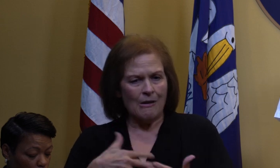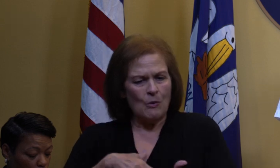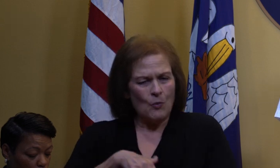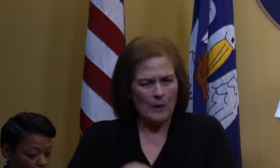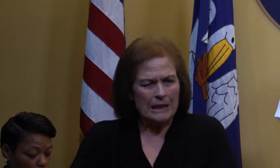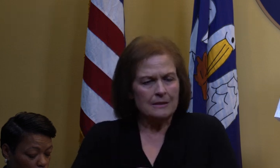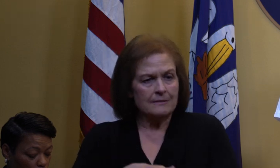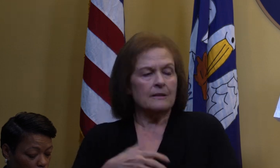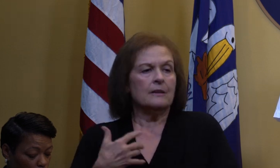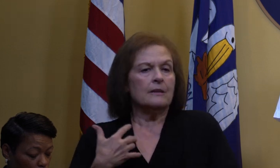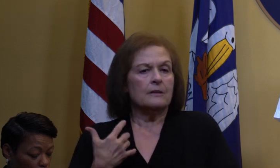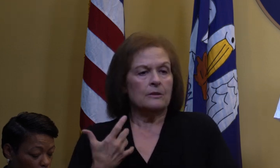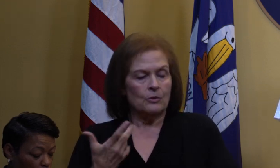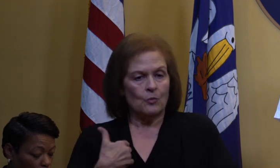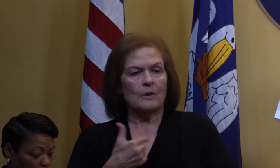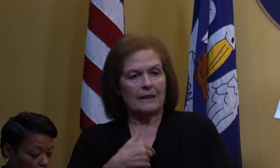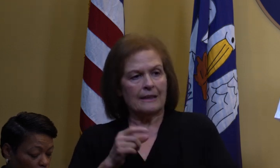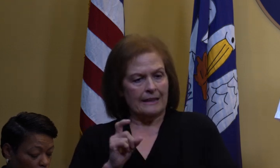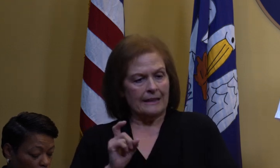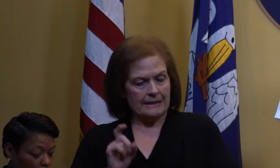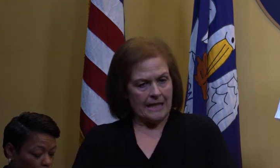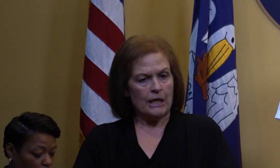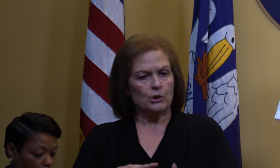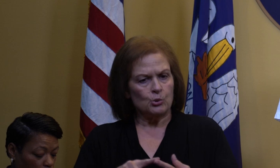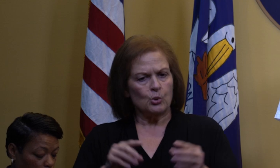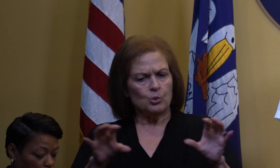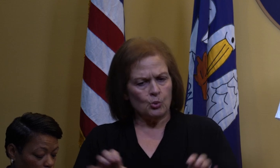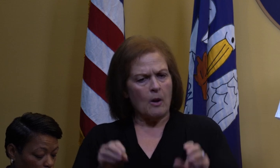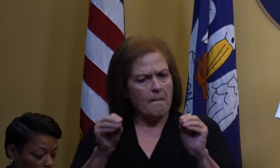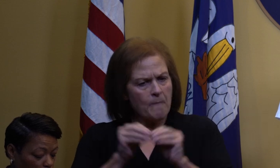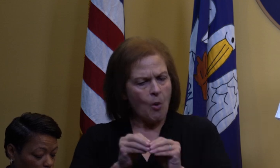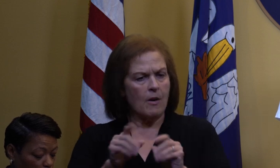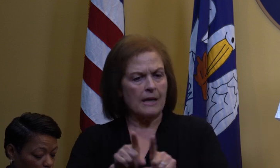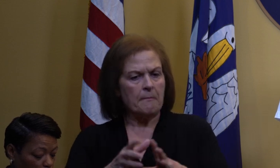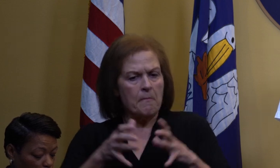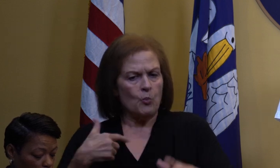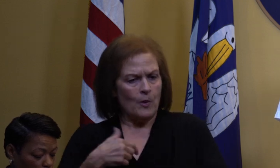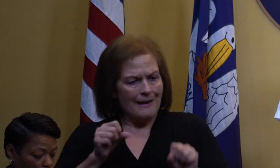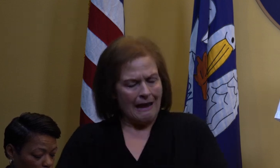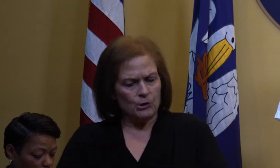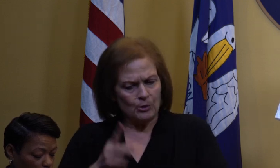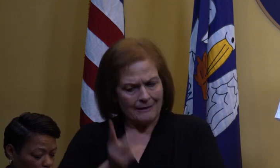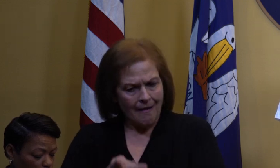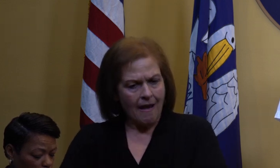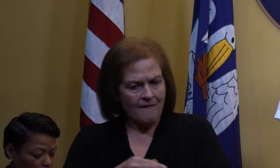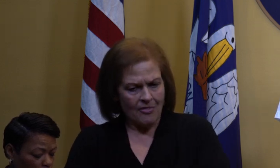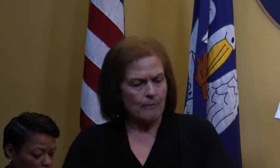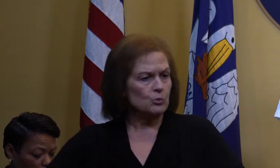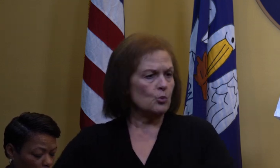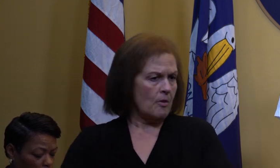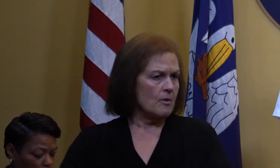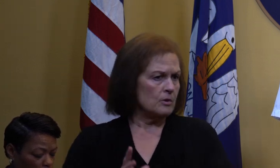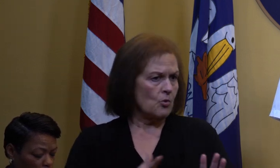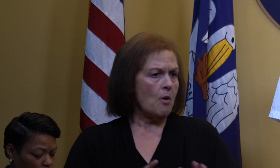community, we need to do more and as much as we can to take care of them through the storm and in